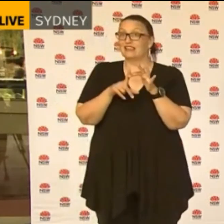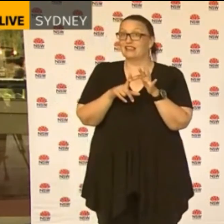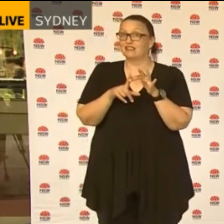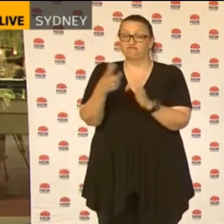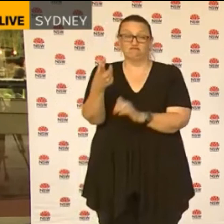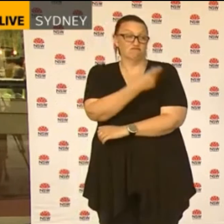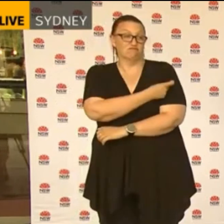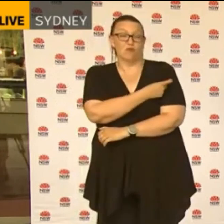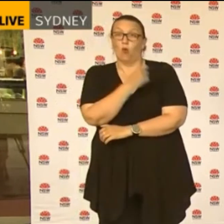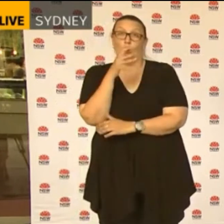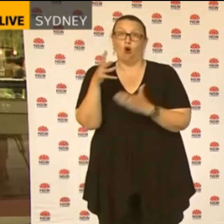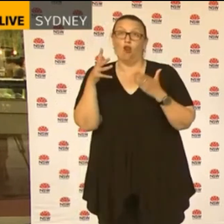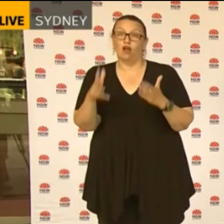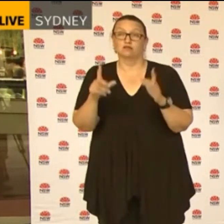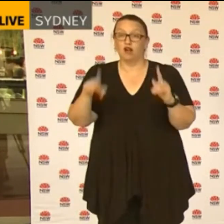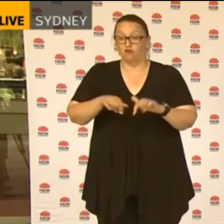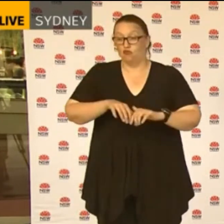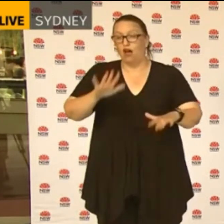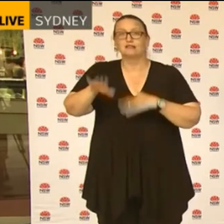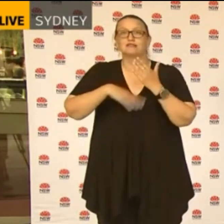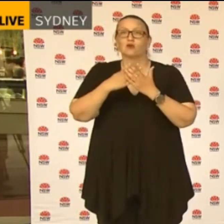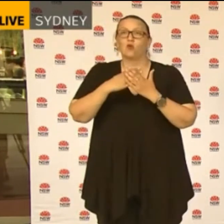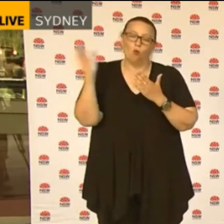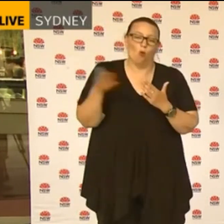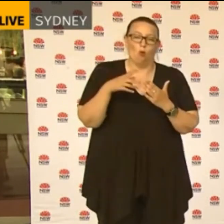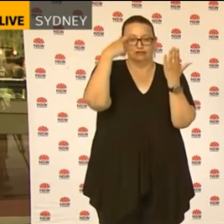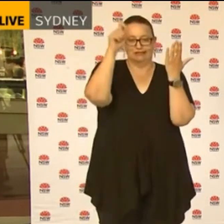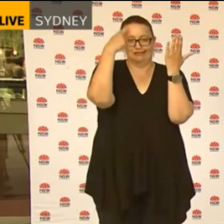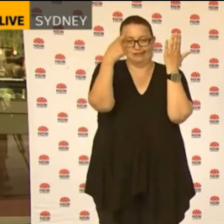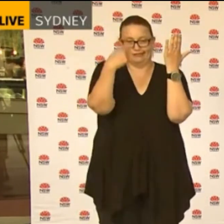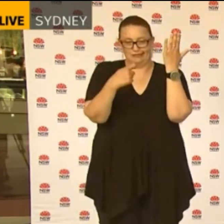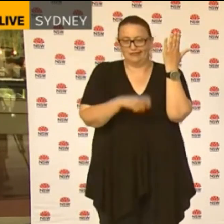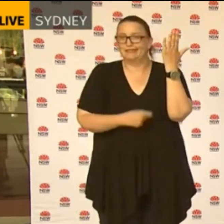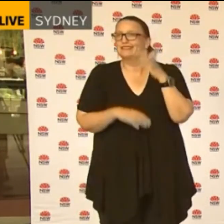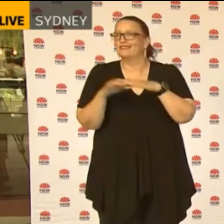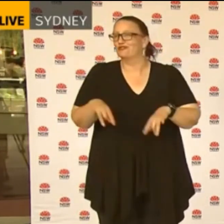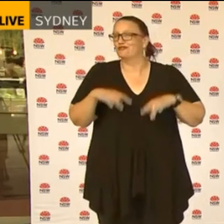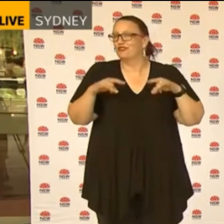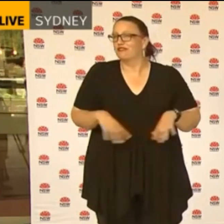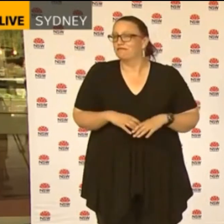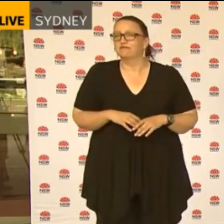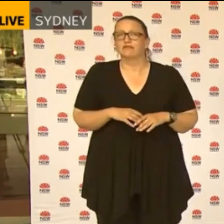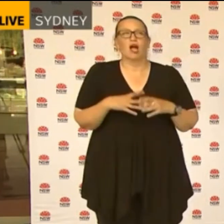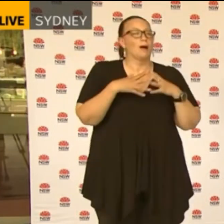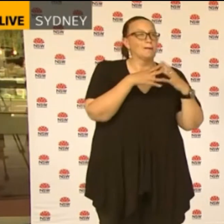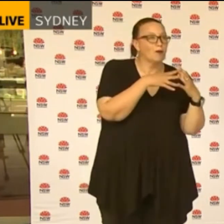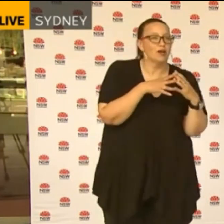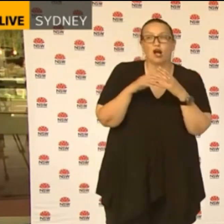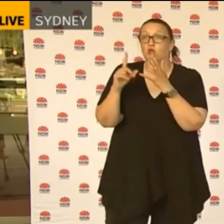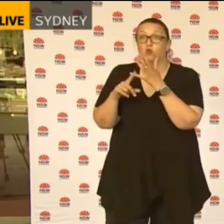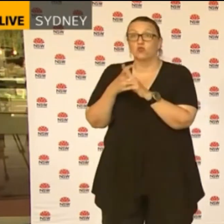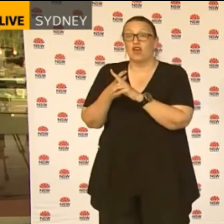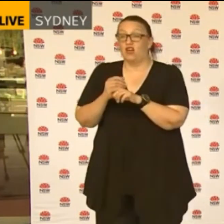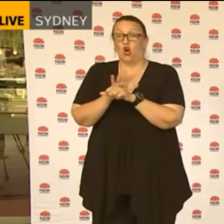through the appropriate regulatory authorities in Australia. So obviously, countries like the US and the UK, where the virus is literally